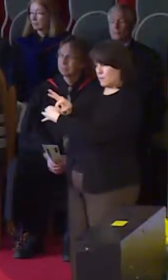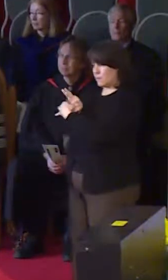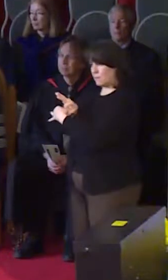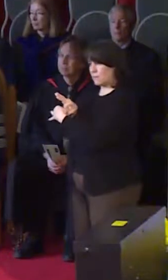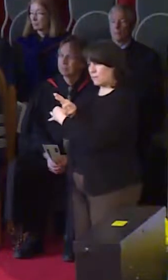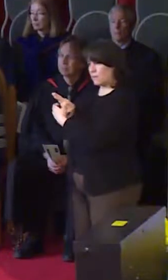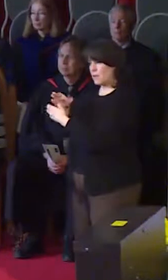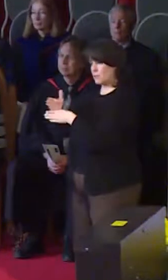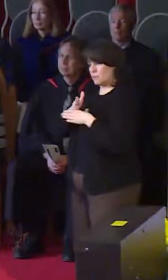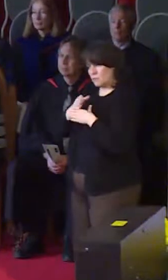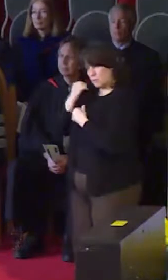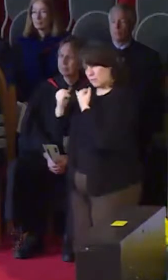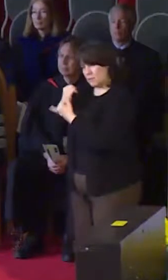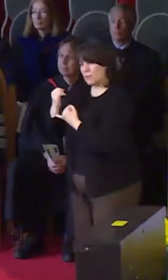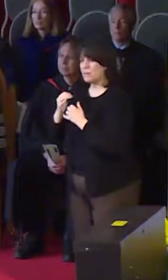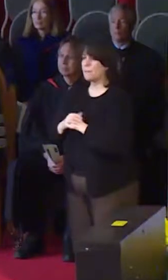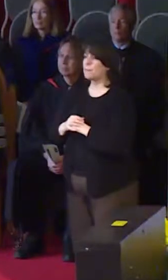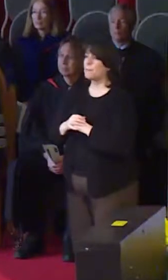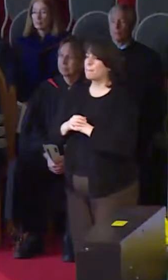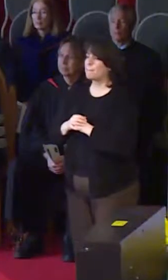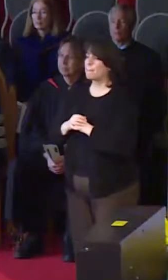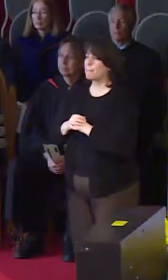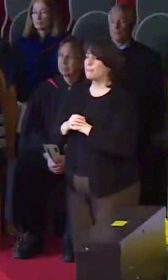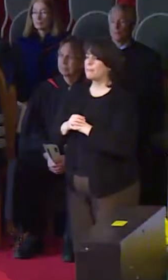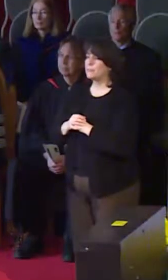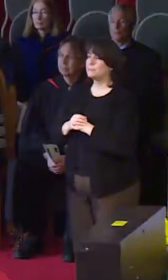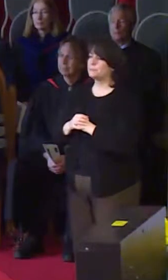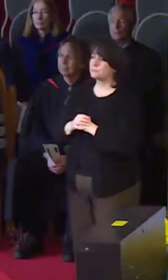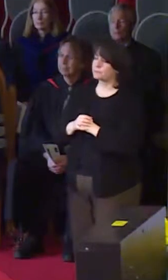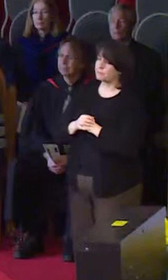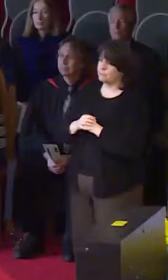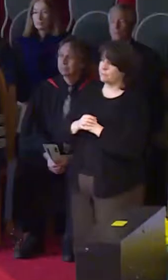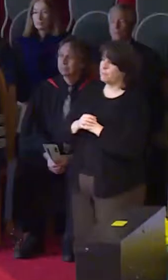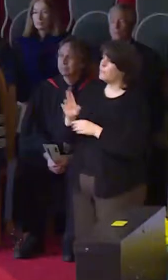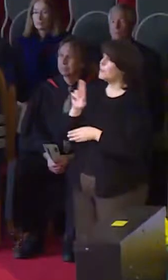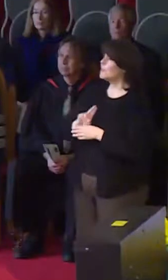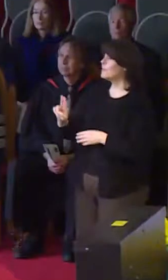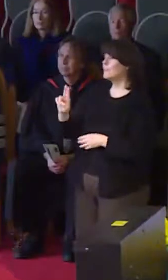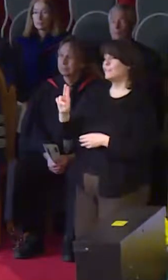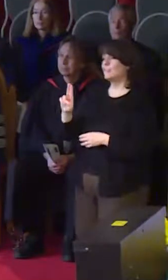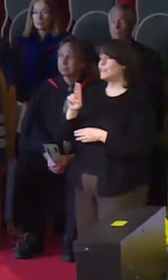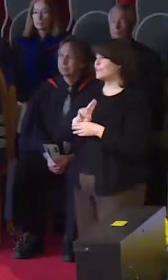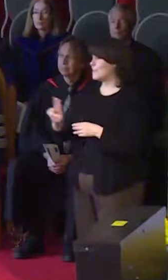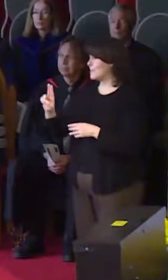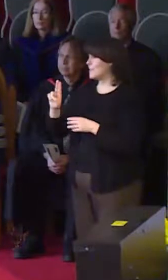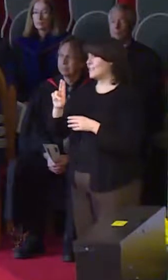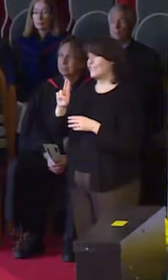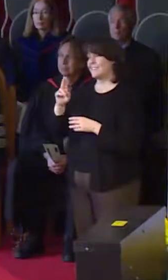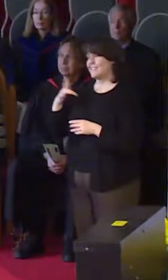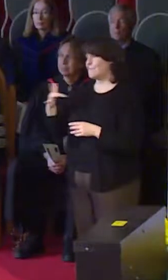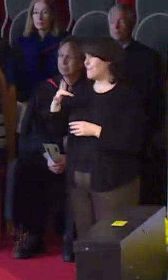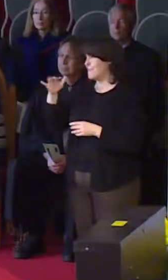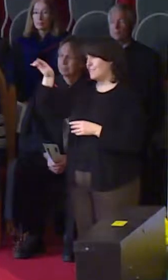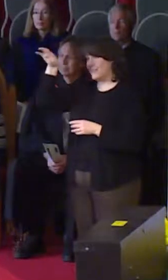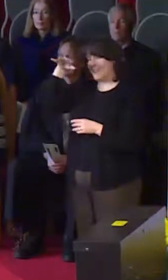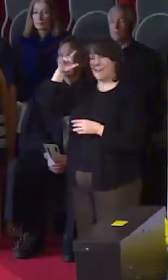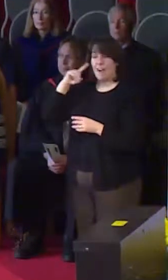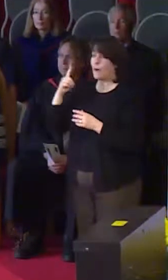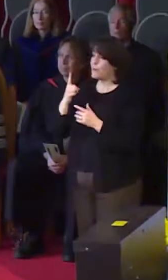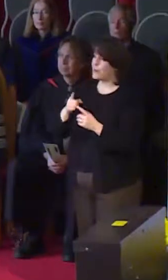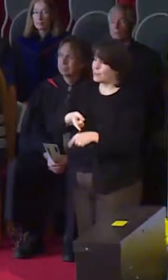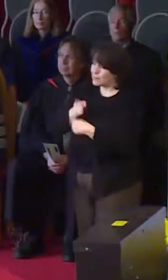productive collaboration. Now, the debate and discussion encouraged by university environments goes beyond technical